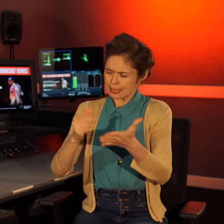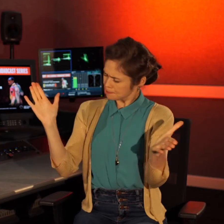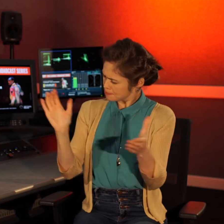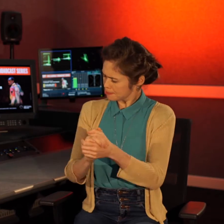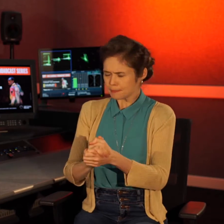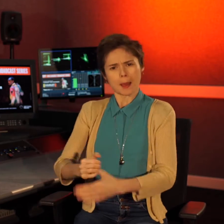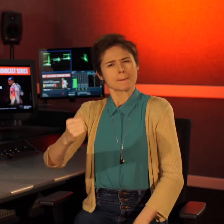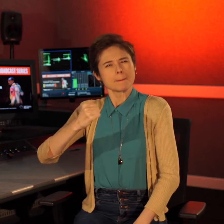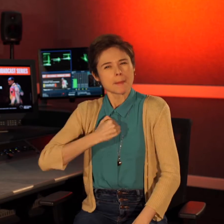Company's production.